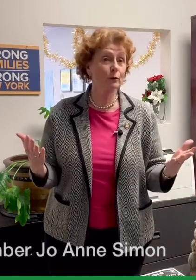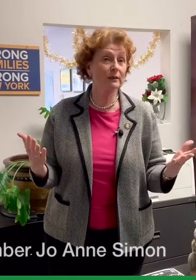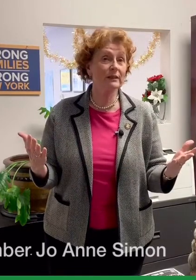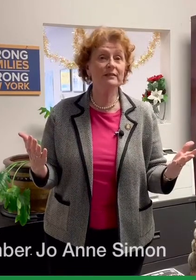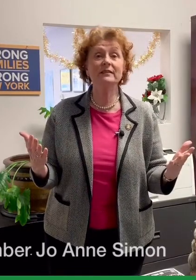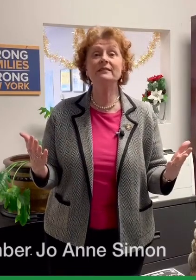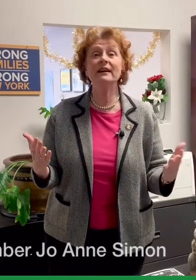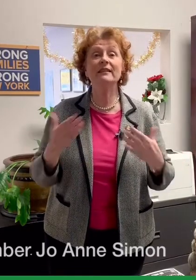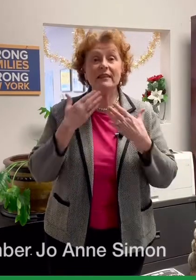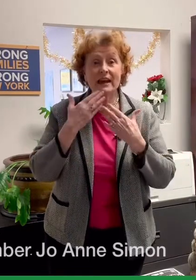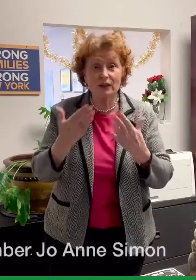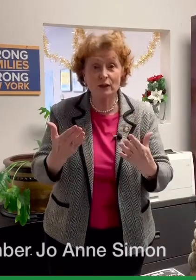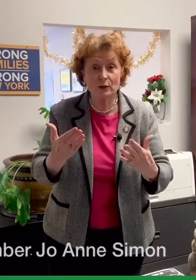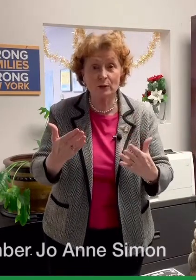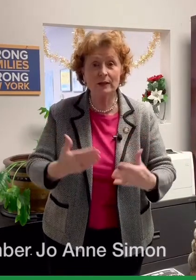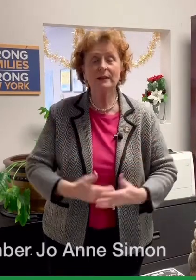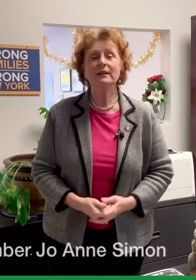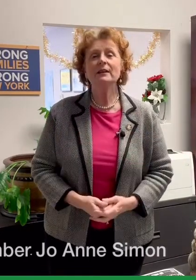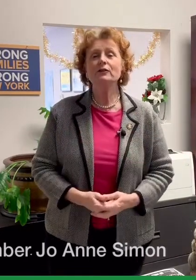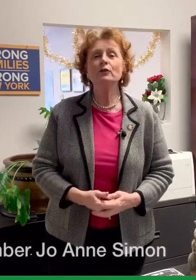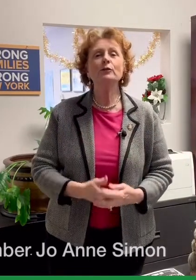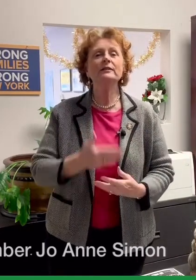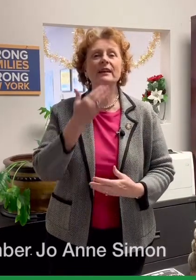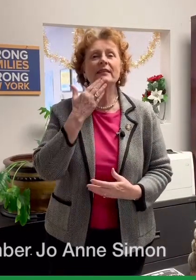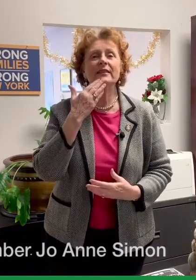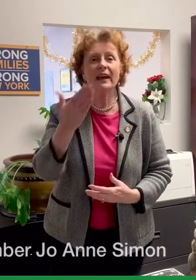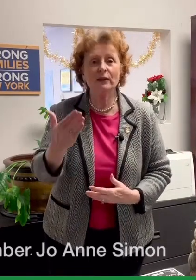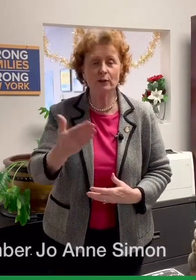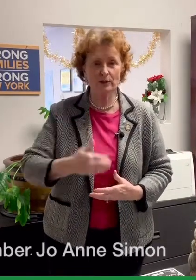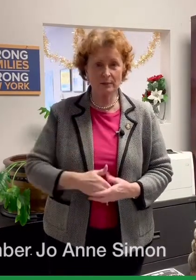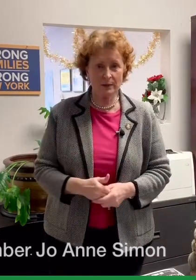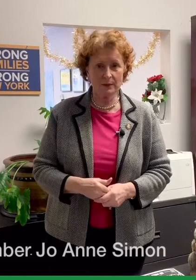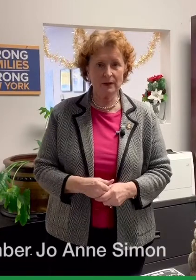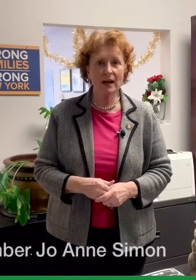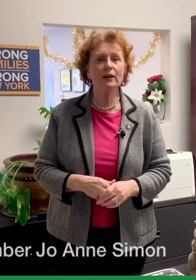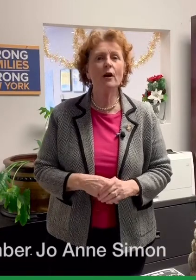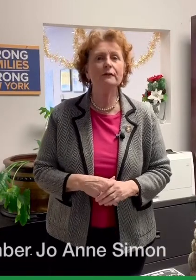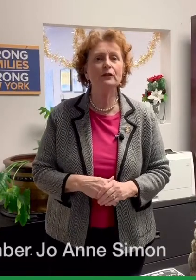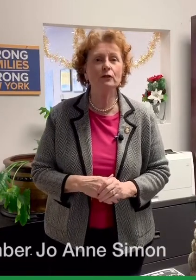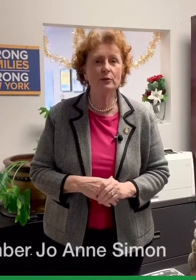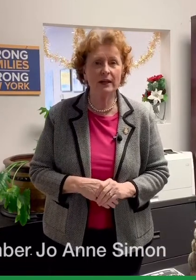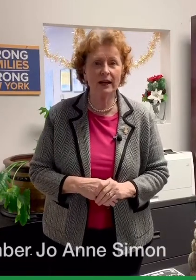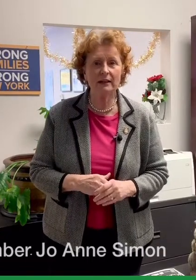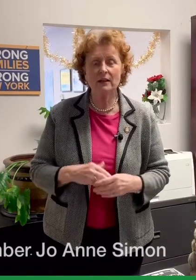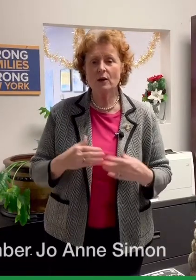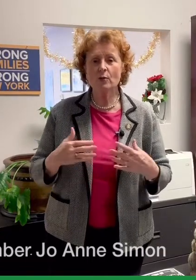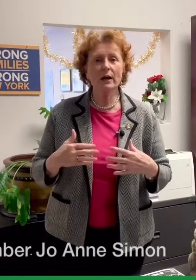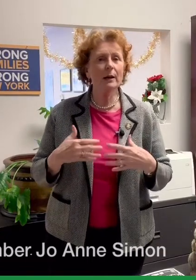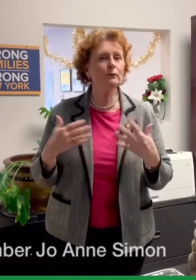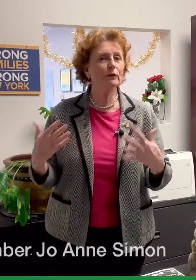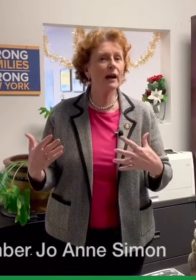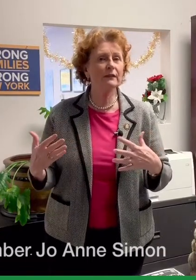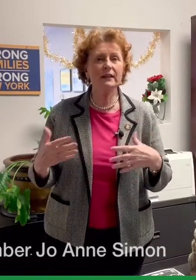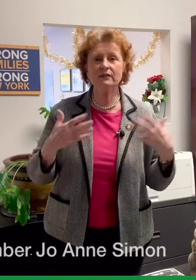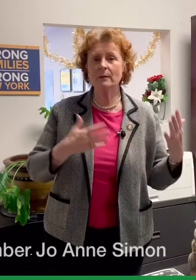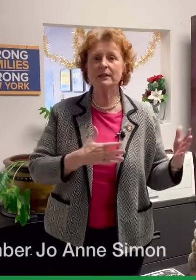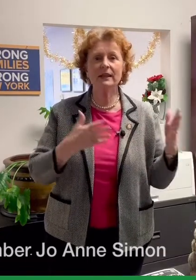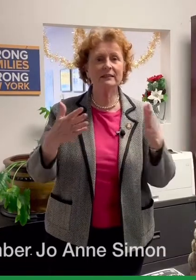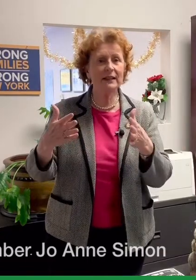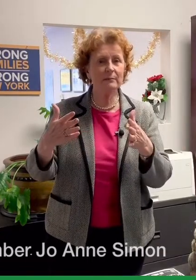is to say thank you. So you can say thank you to people. I often do that when I'm driving and somebody has let me